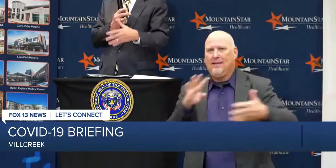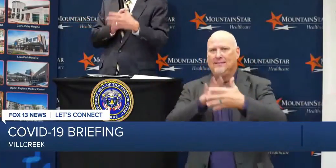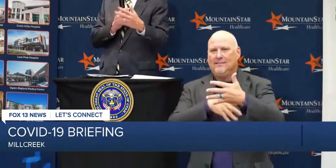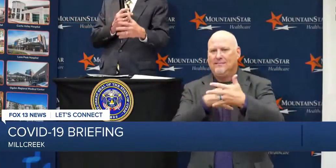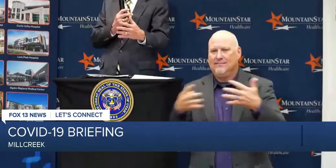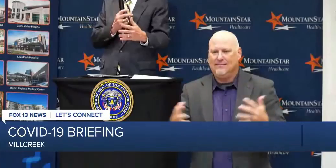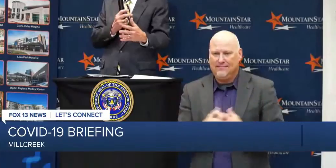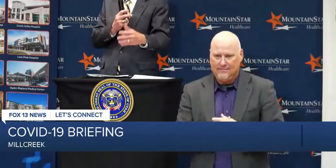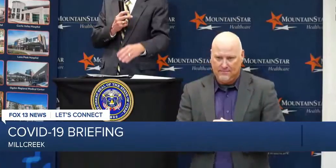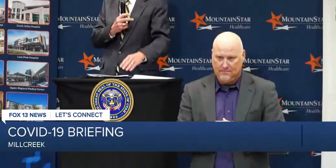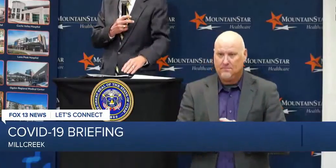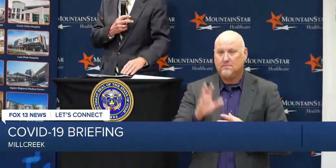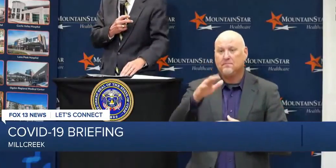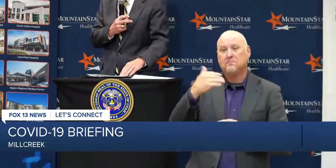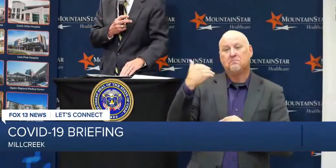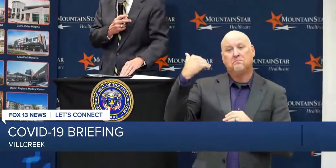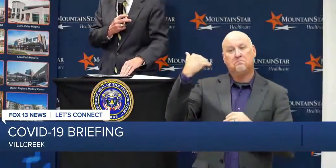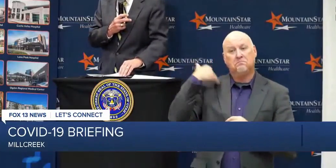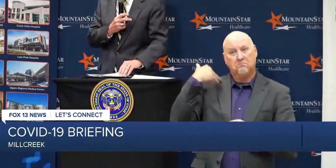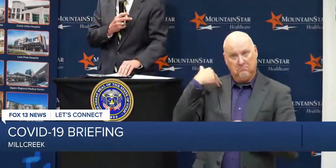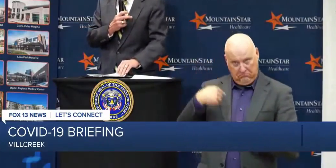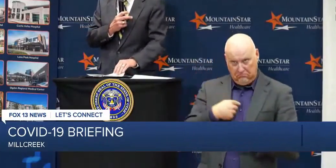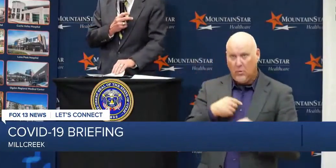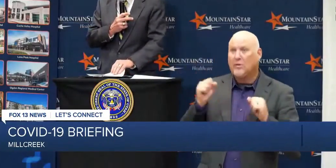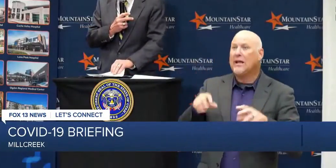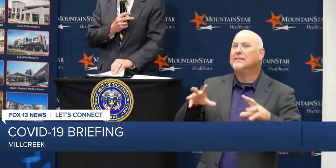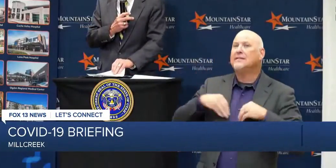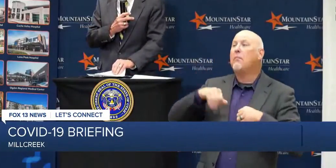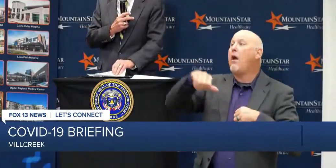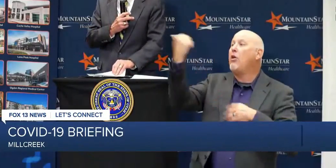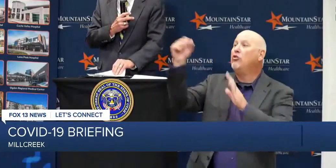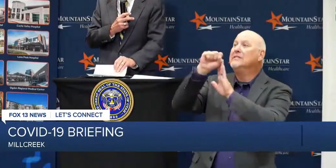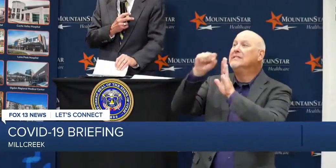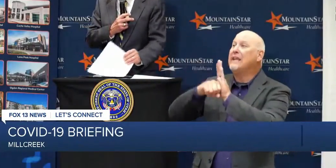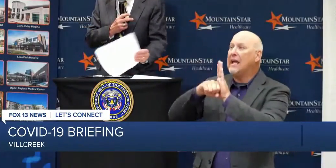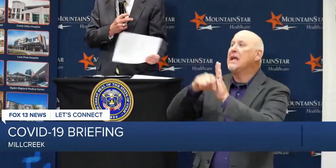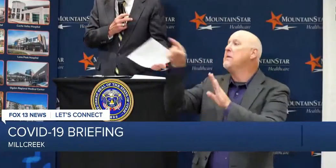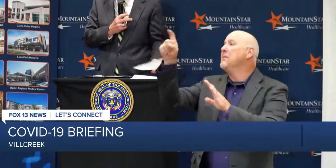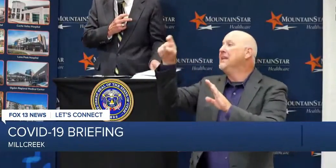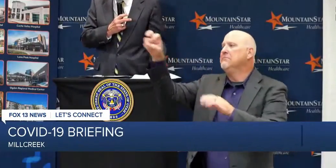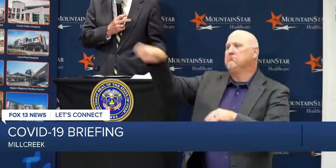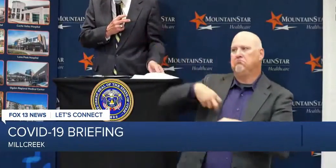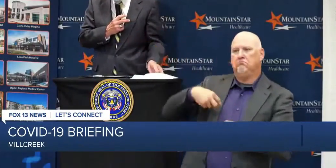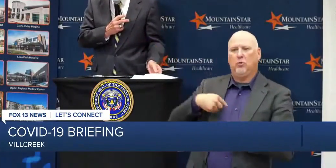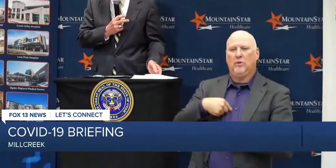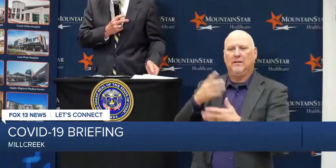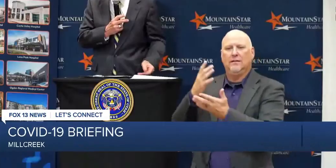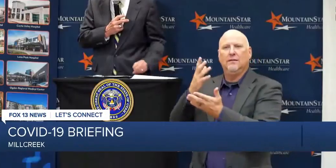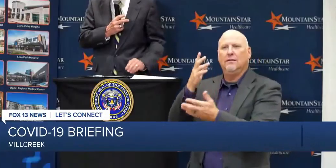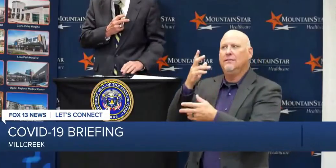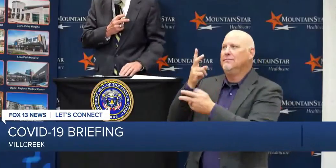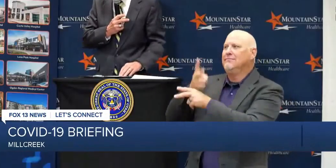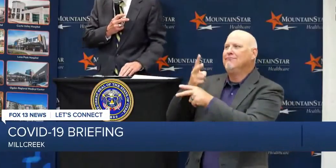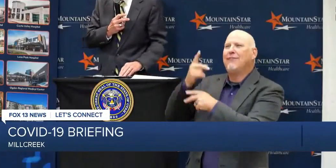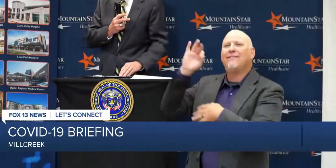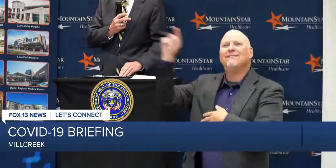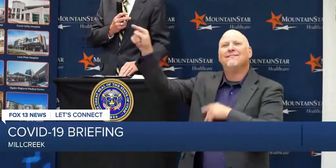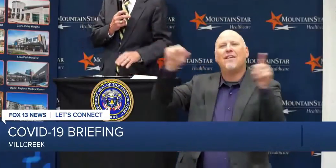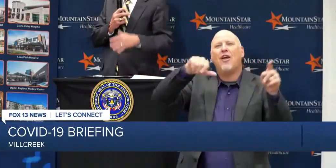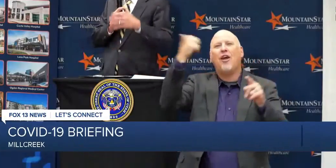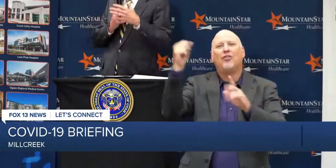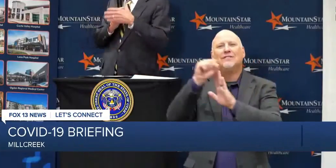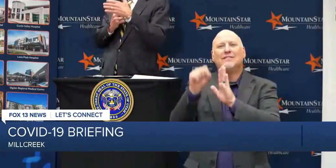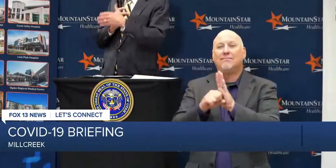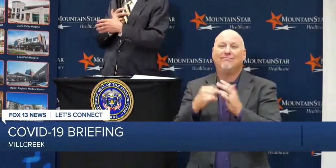we've cultivated relationships over the years, but we're preserving whatever capacity we have for Utahns.